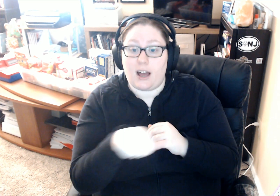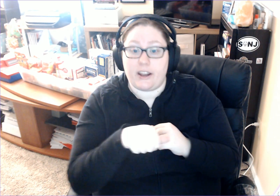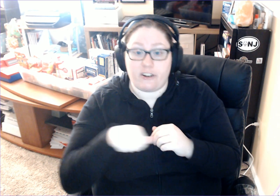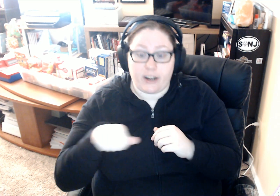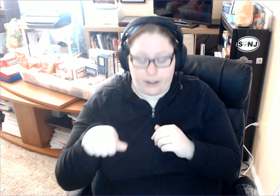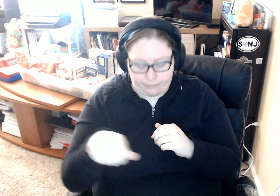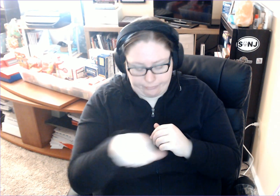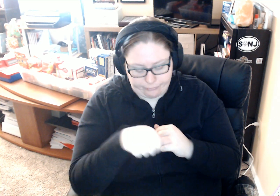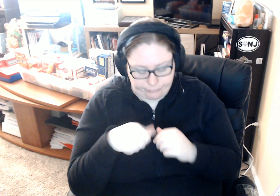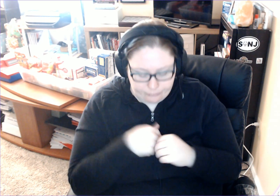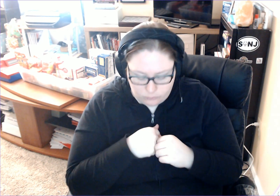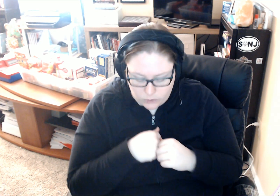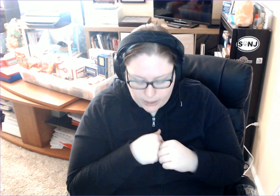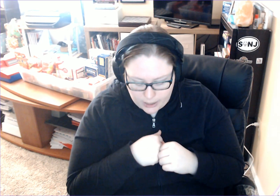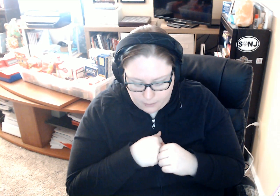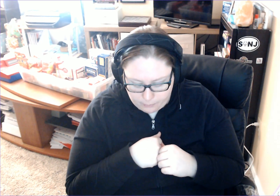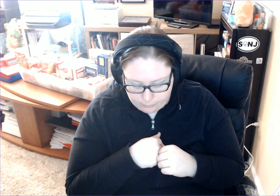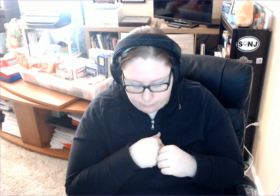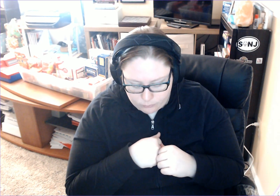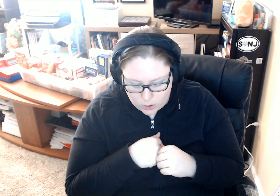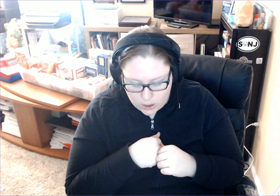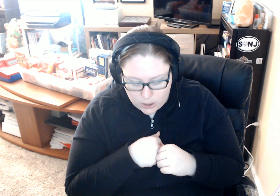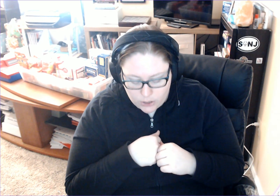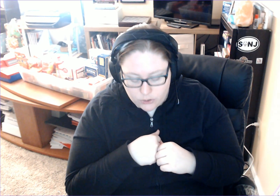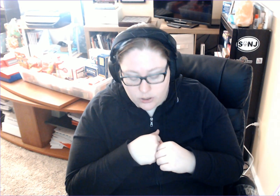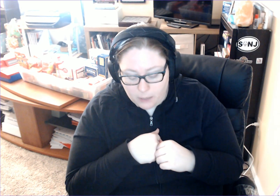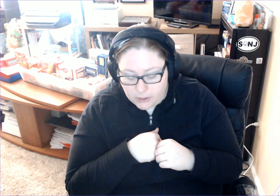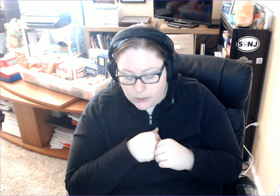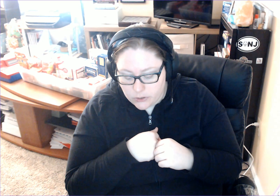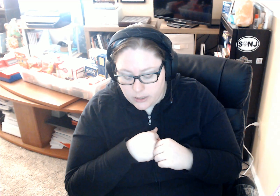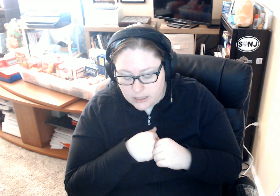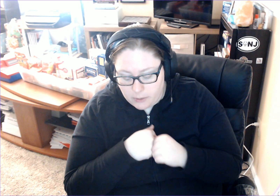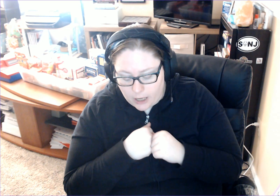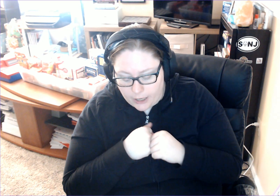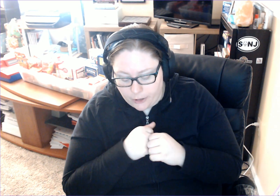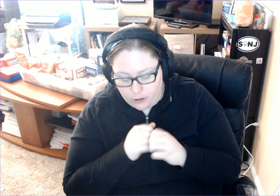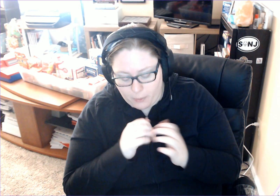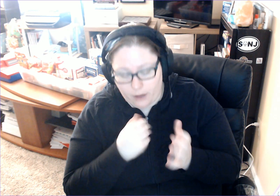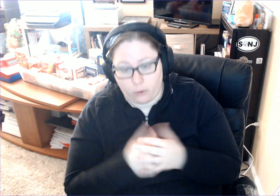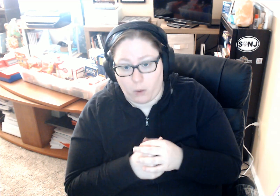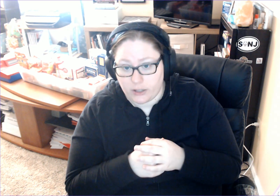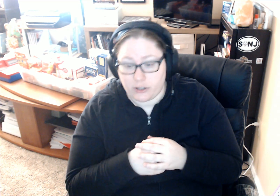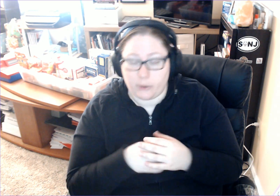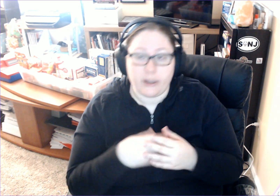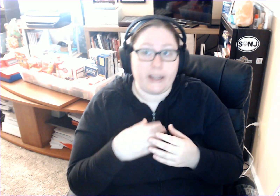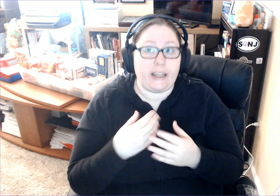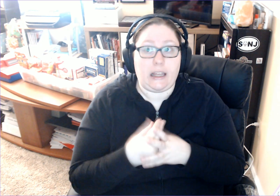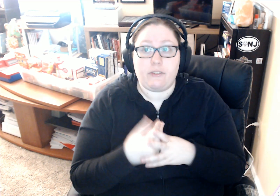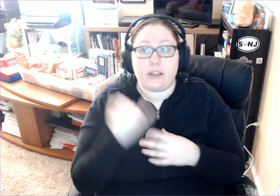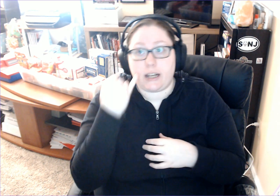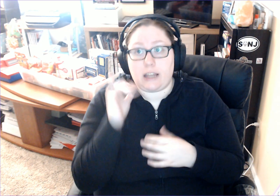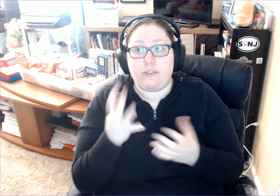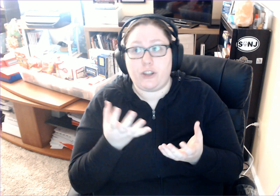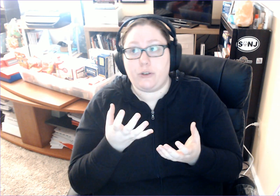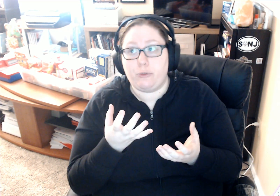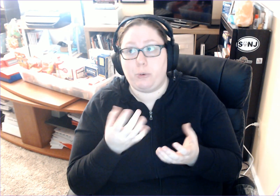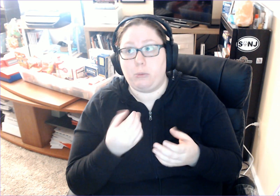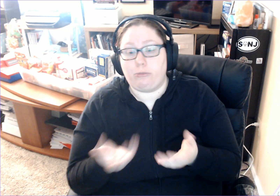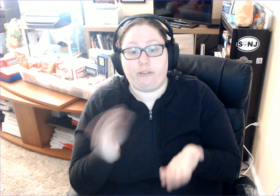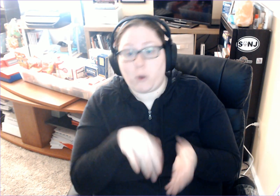ironing. Okay? So some clothes need to be ironed no matter what. So even if you fold them,